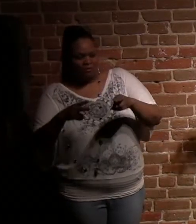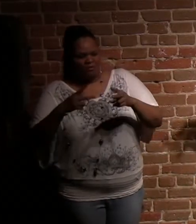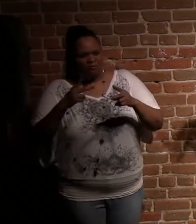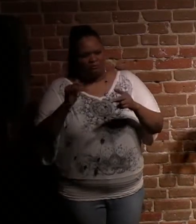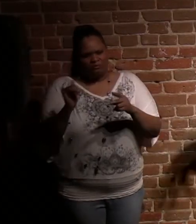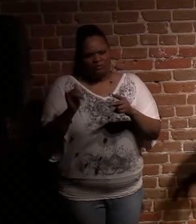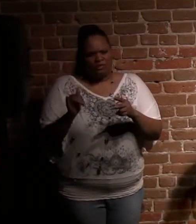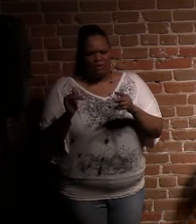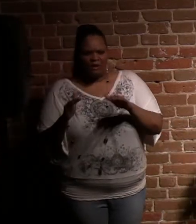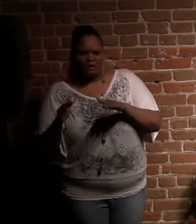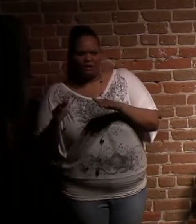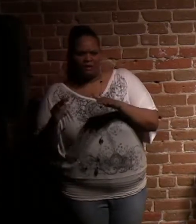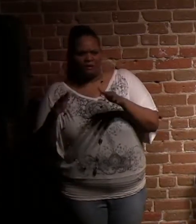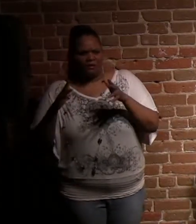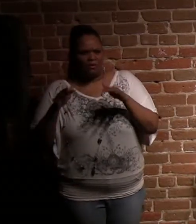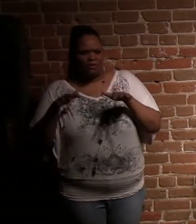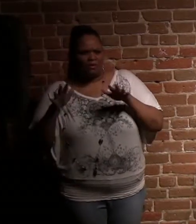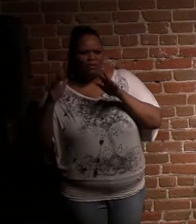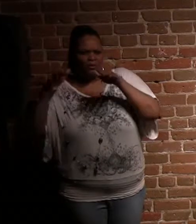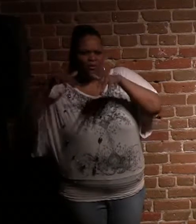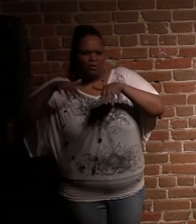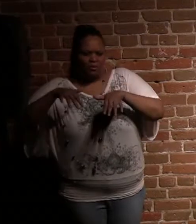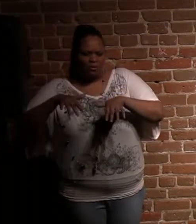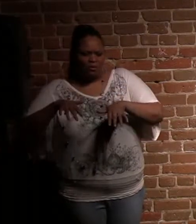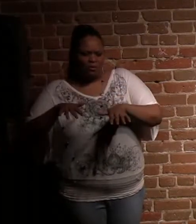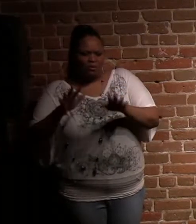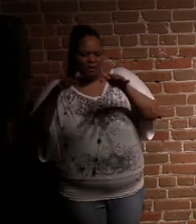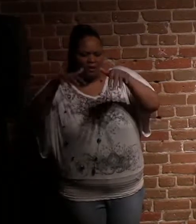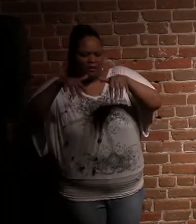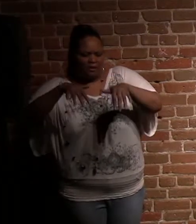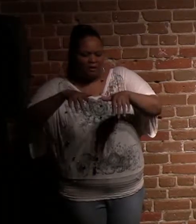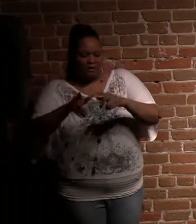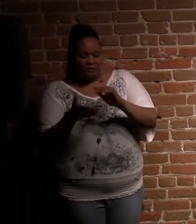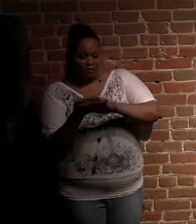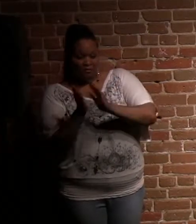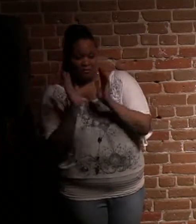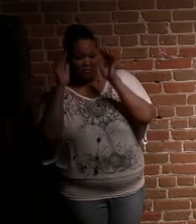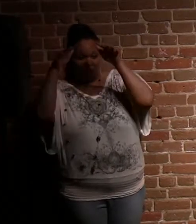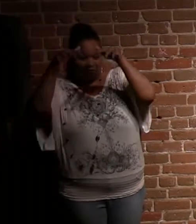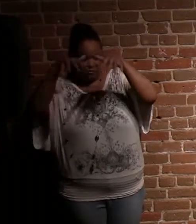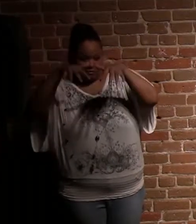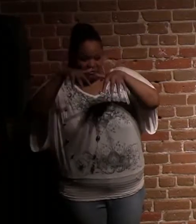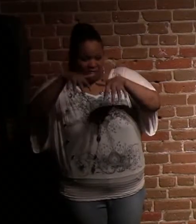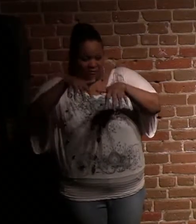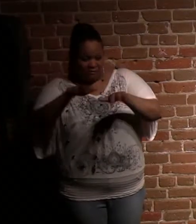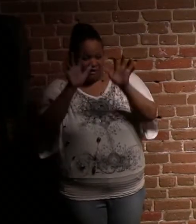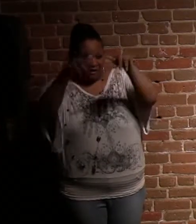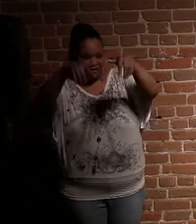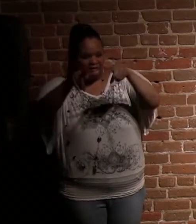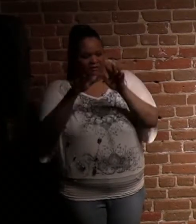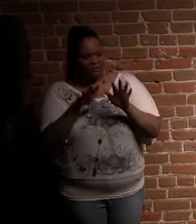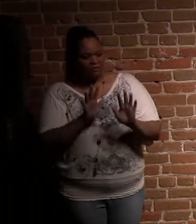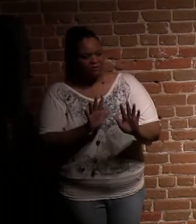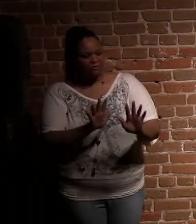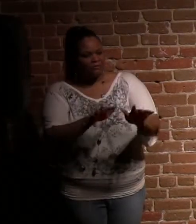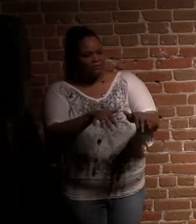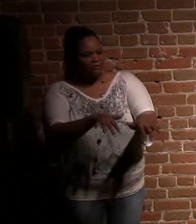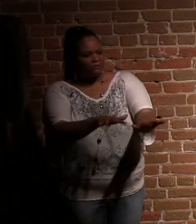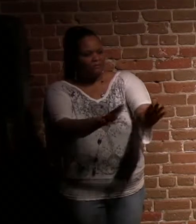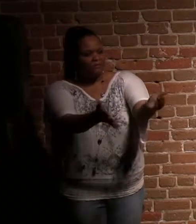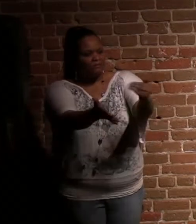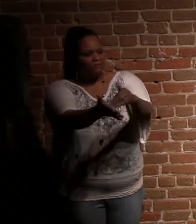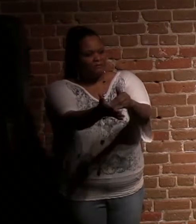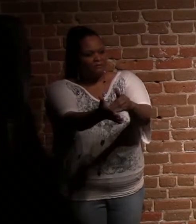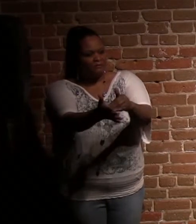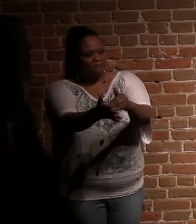It starts out real calm and peaceful and gets real energetic in the middle and then kind of gets peaceful again. So I've